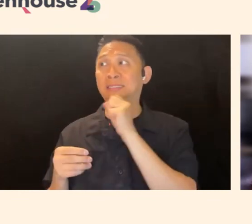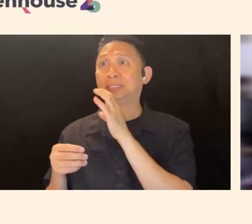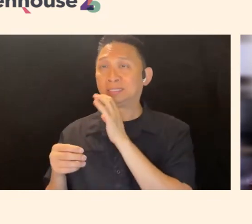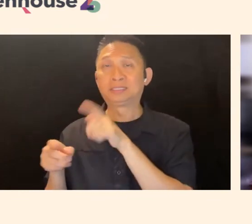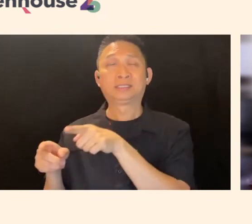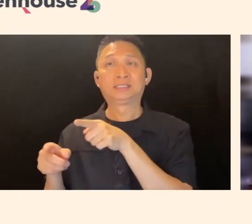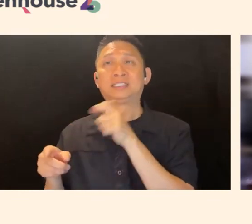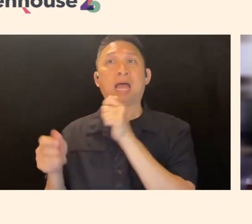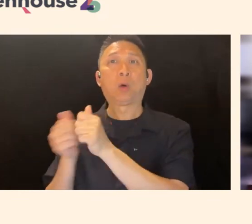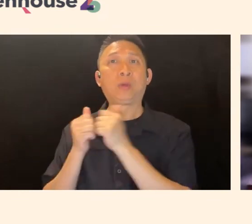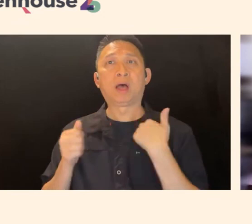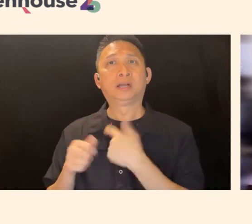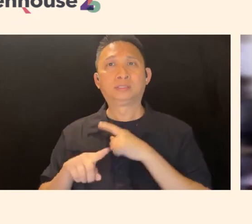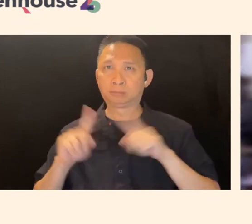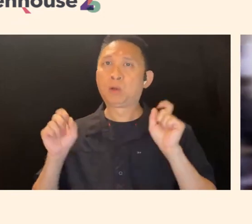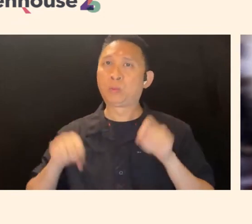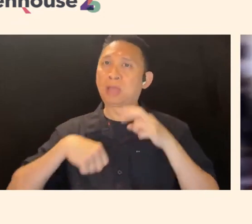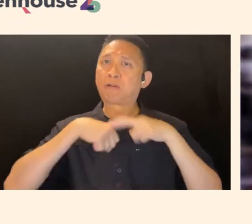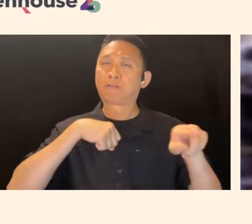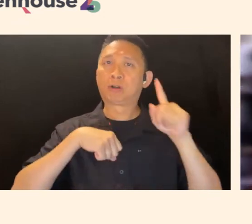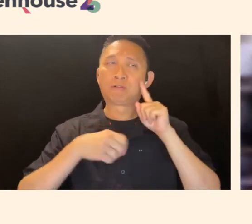project.